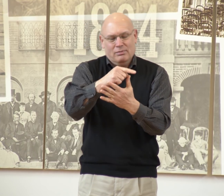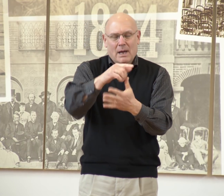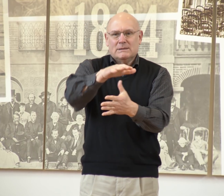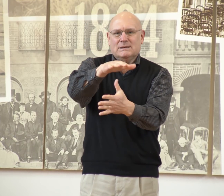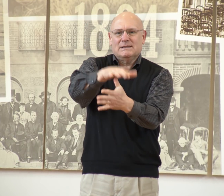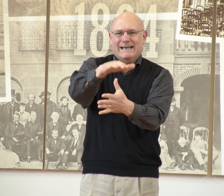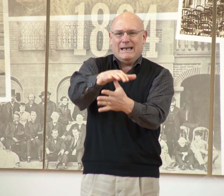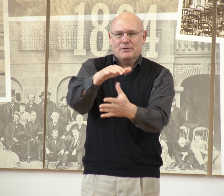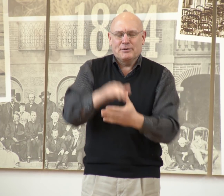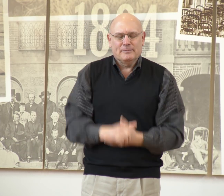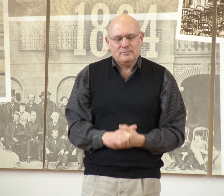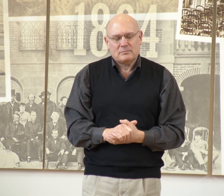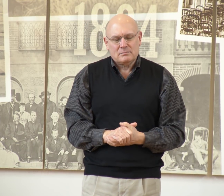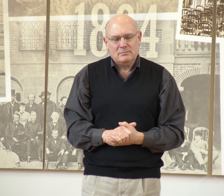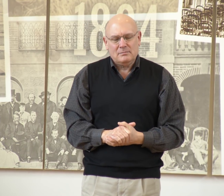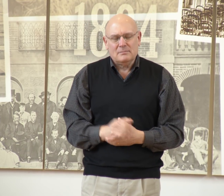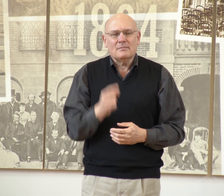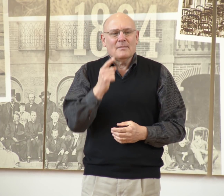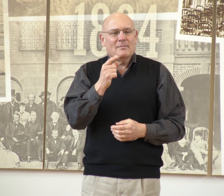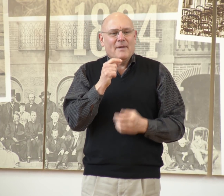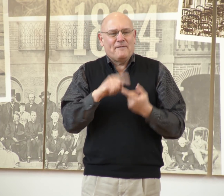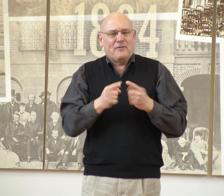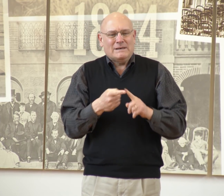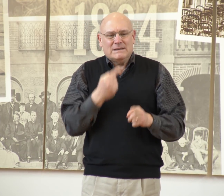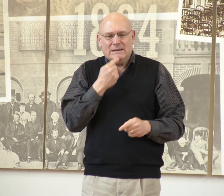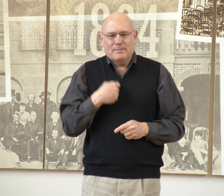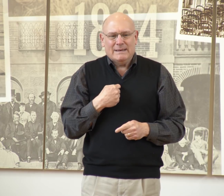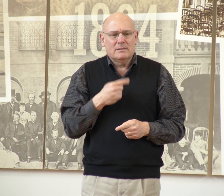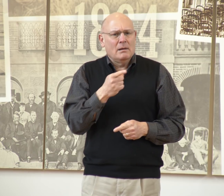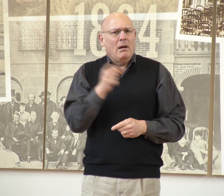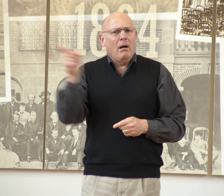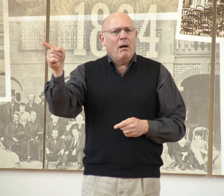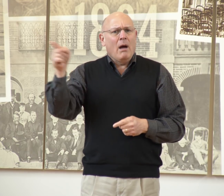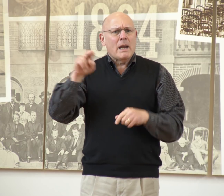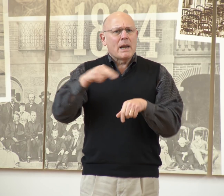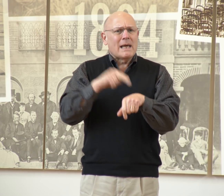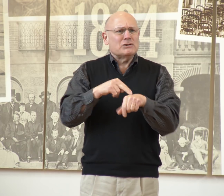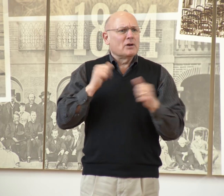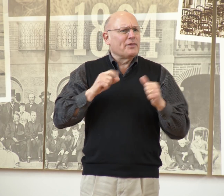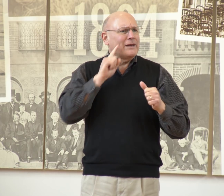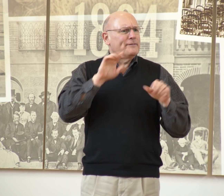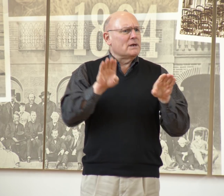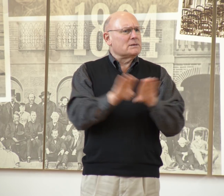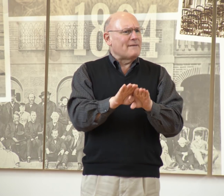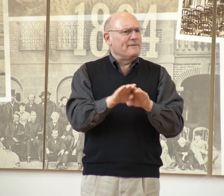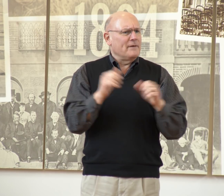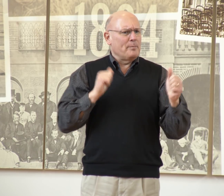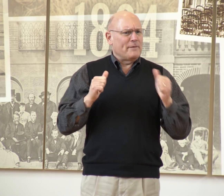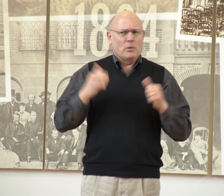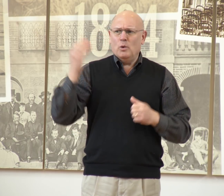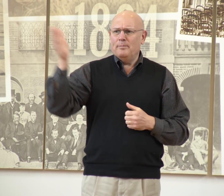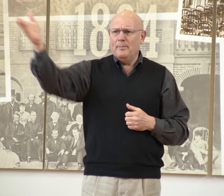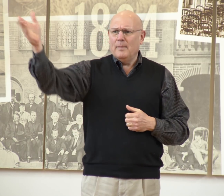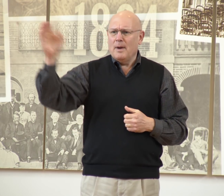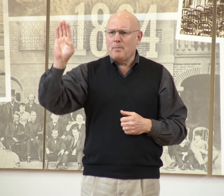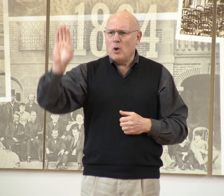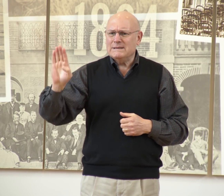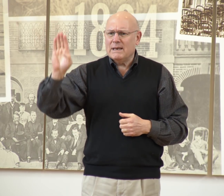So when I went to college, and then as a senior in college, a friend said to me, "Hey, the National Theater of the Deaf